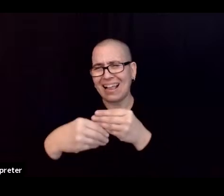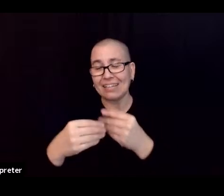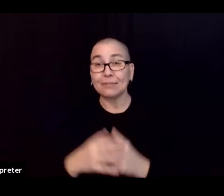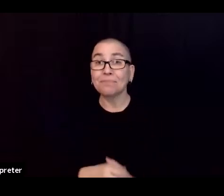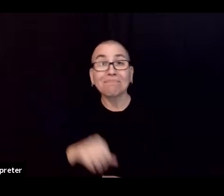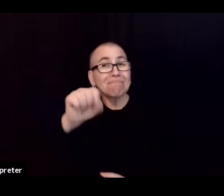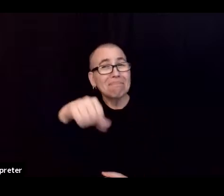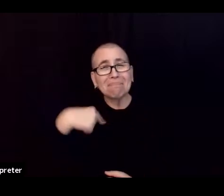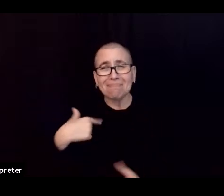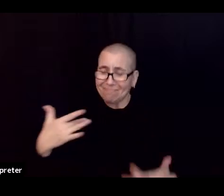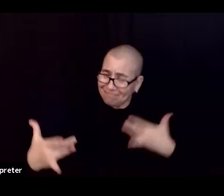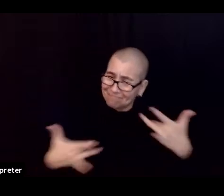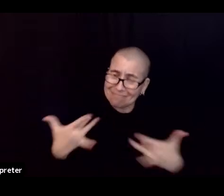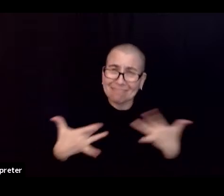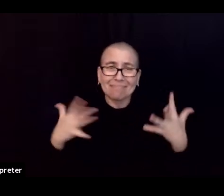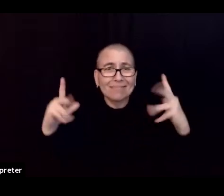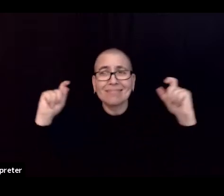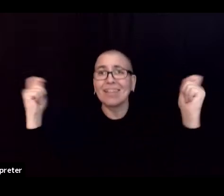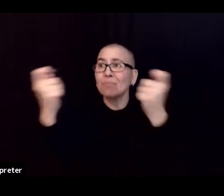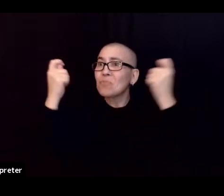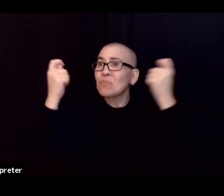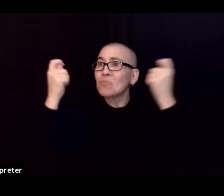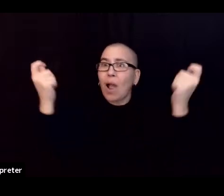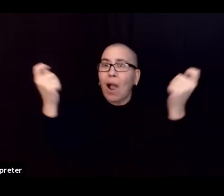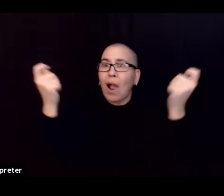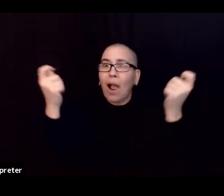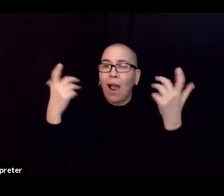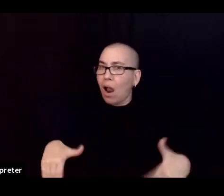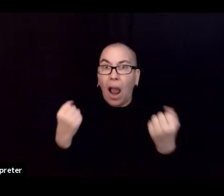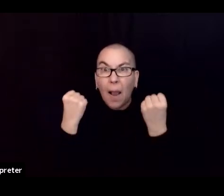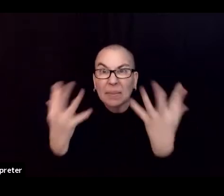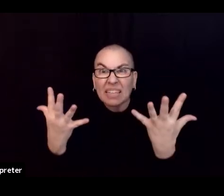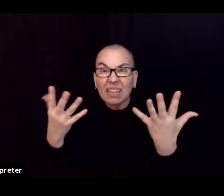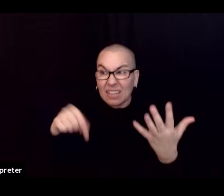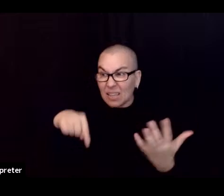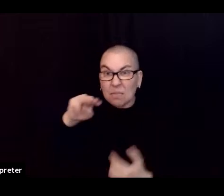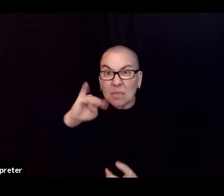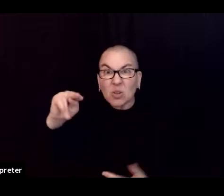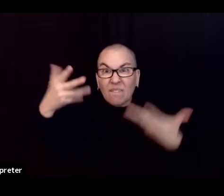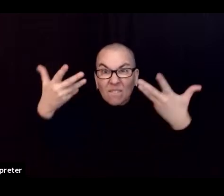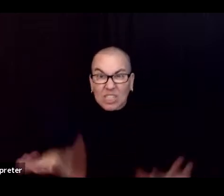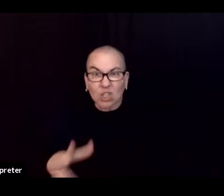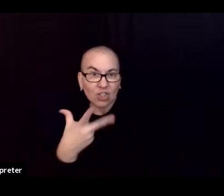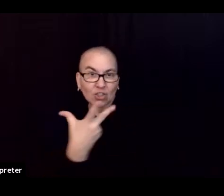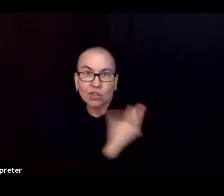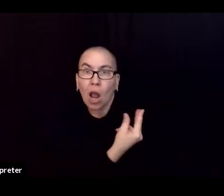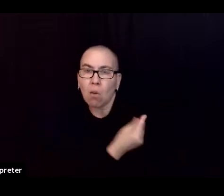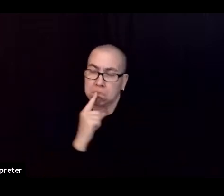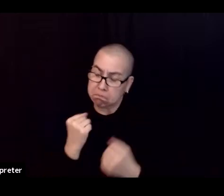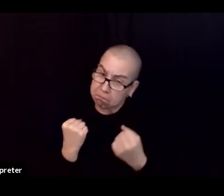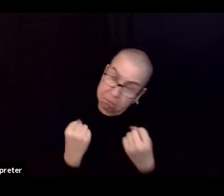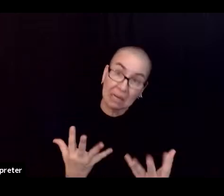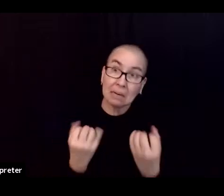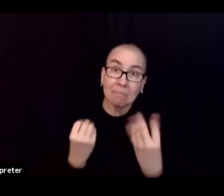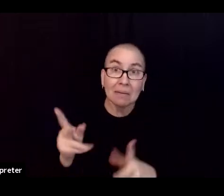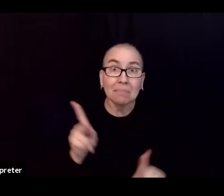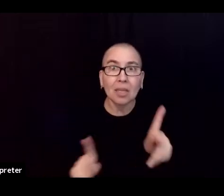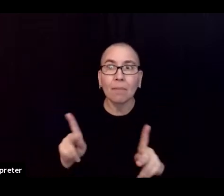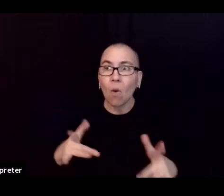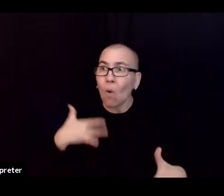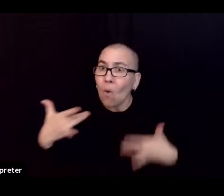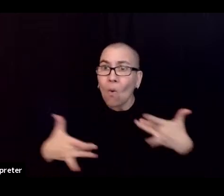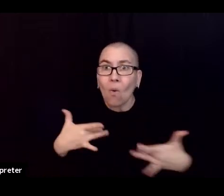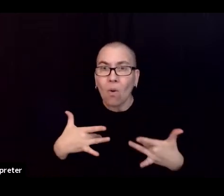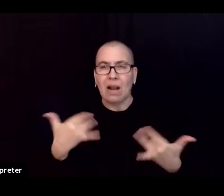of Minnesotans who've been vaccinated, when we look at the number of Minnesotans who've actually received both doses